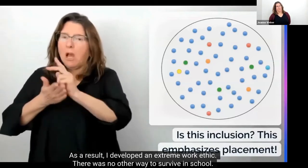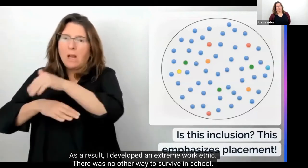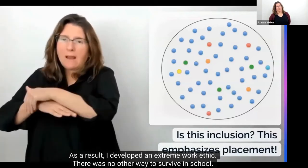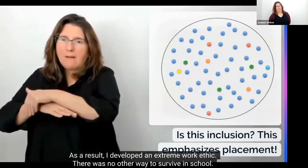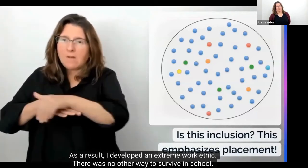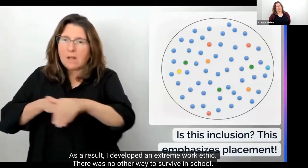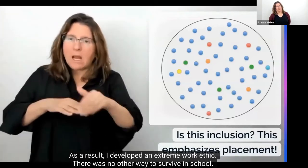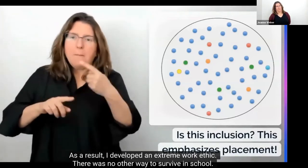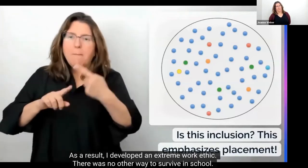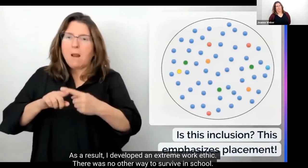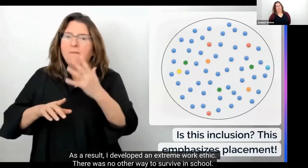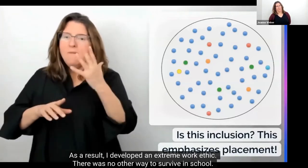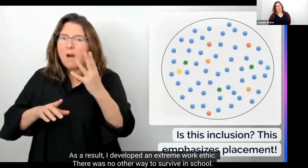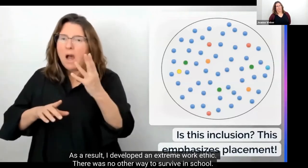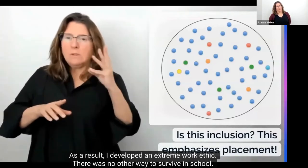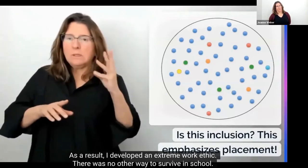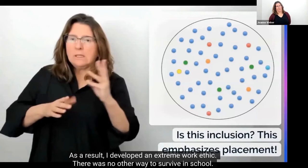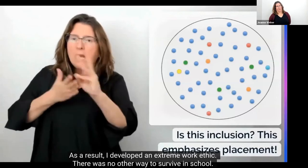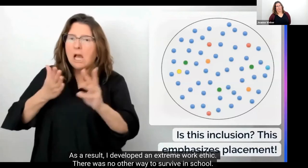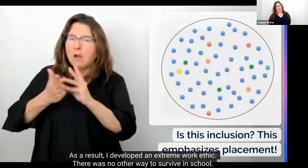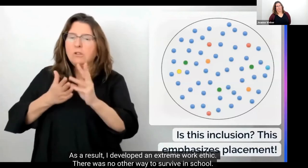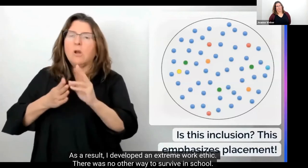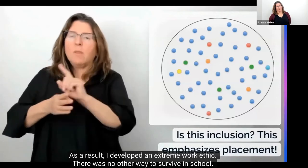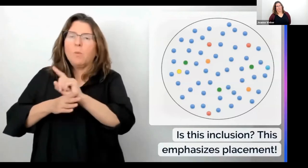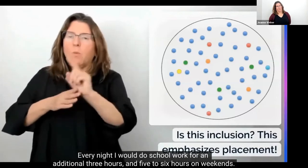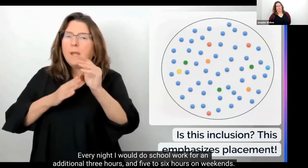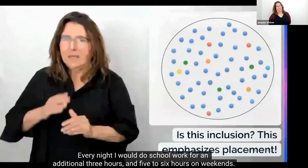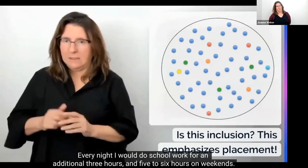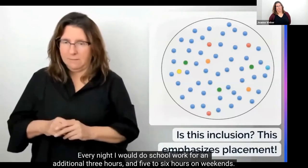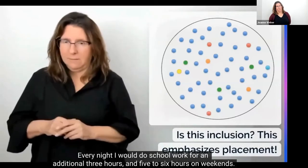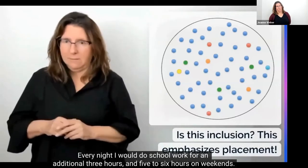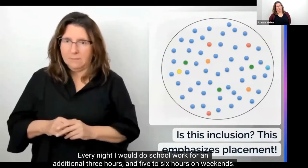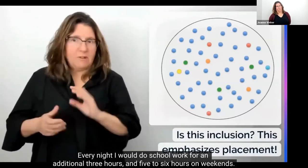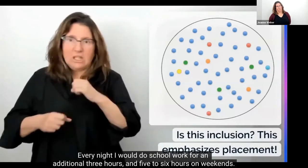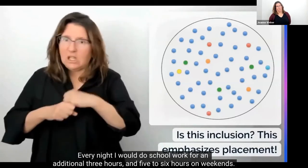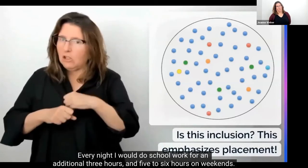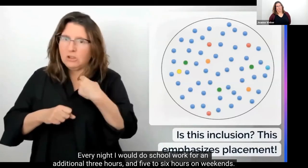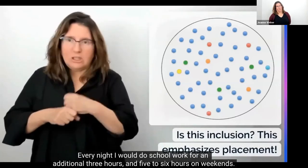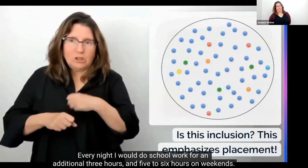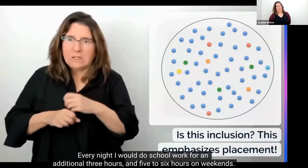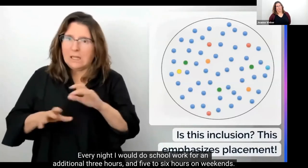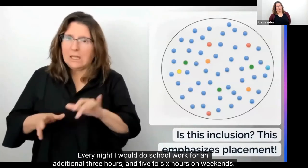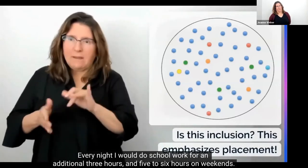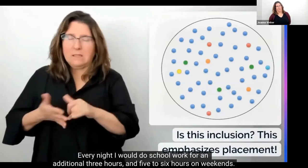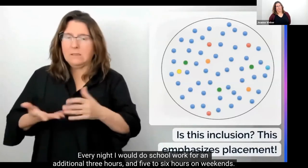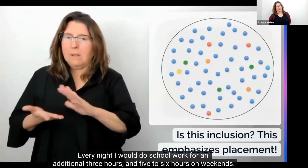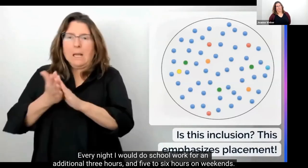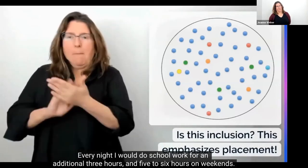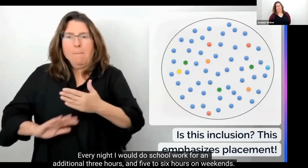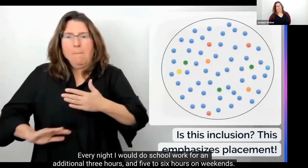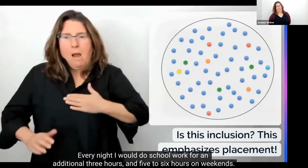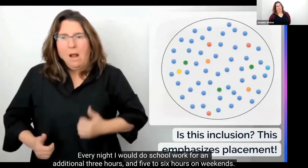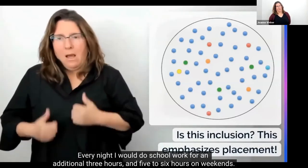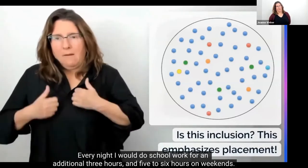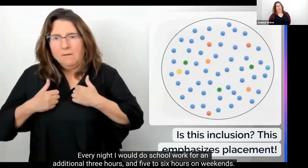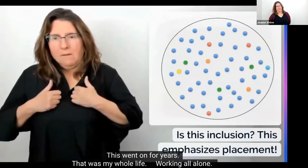work ethic. There was no other way to survive in school. Every night, I would do schoolwork for an additional 3 hours and 5 to 6